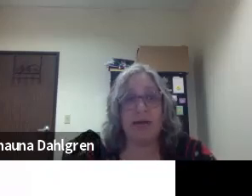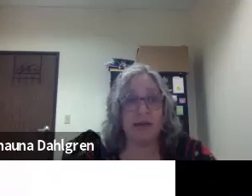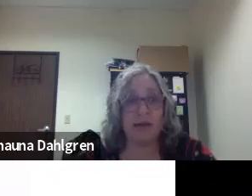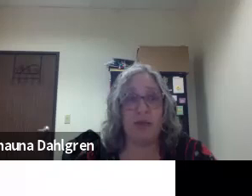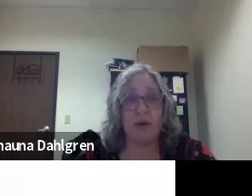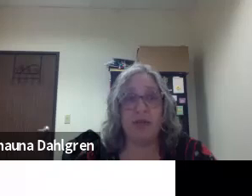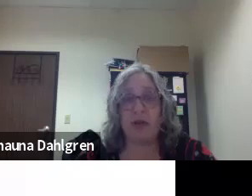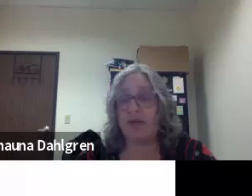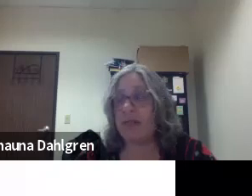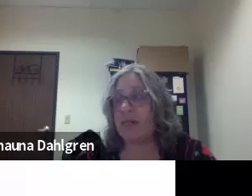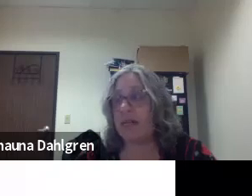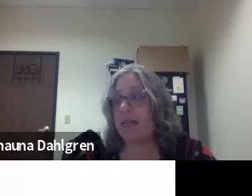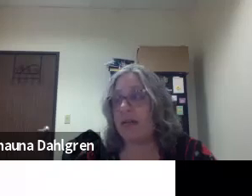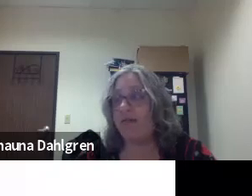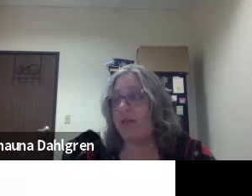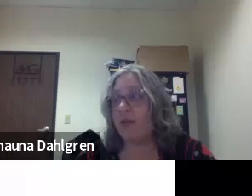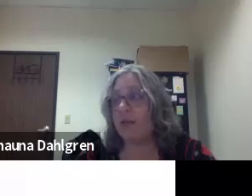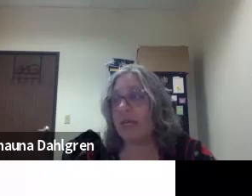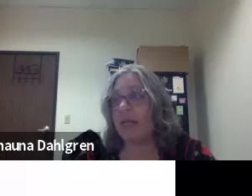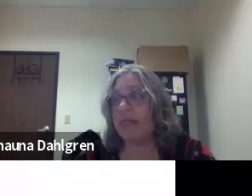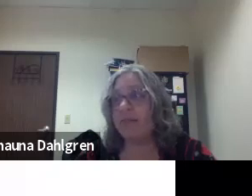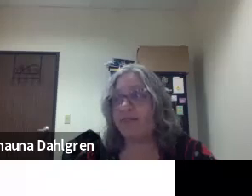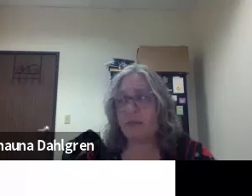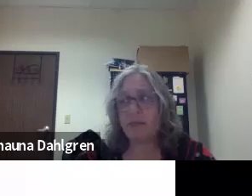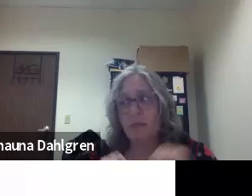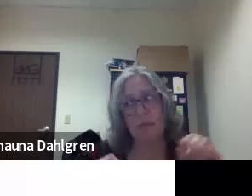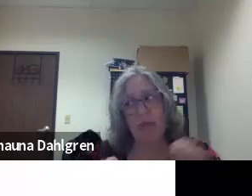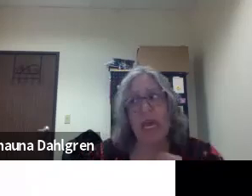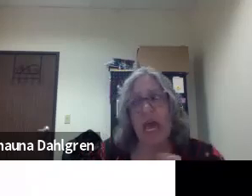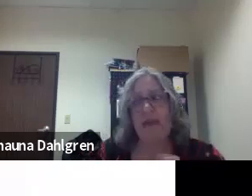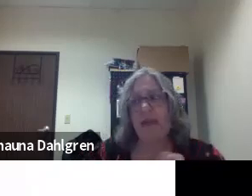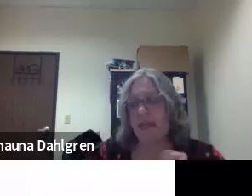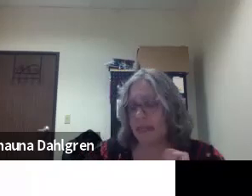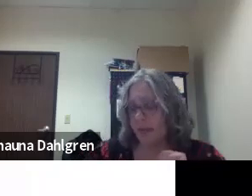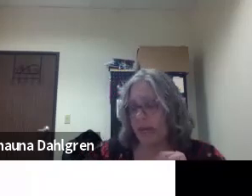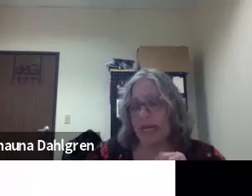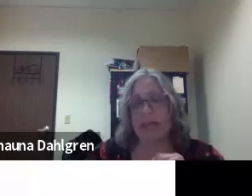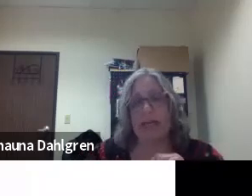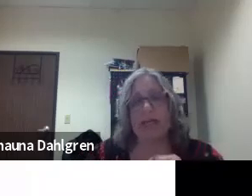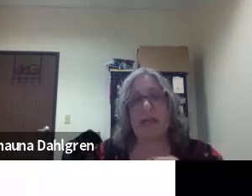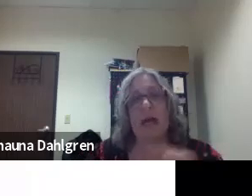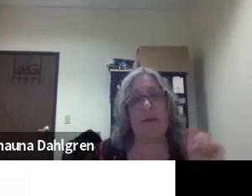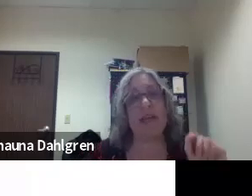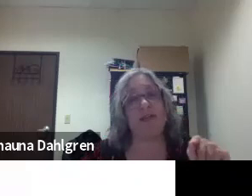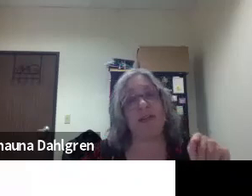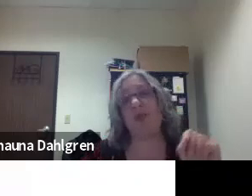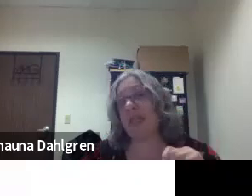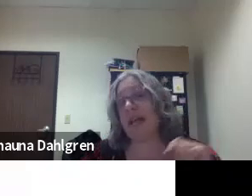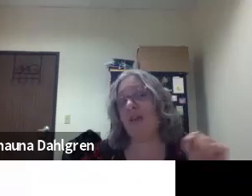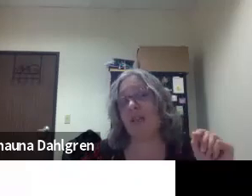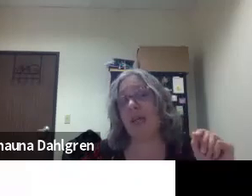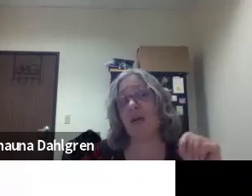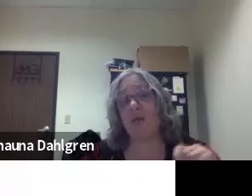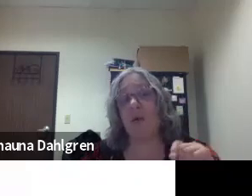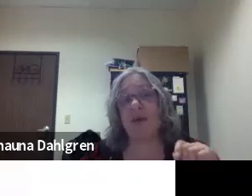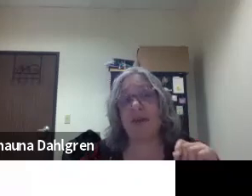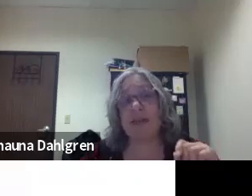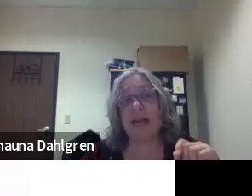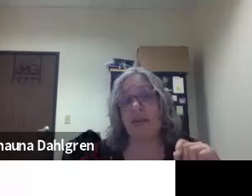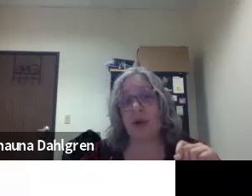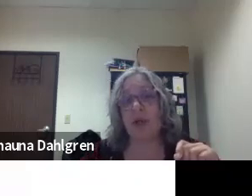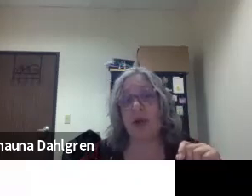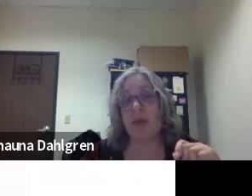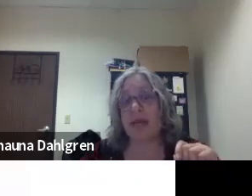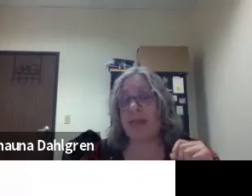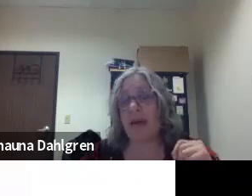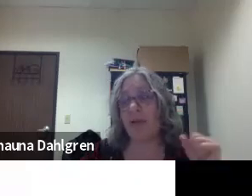healthcare and the support services that an individual needs. And then in some cases, individuals can actually earn more than the